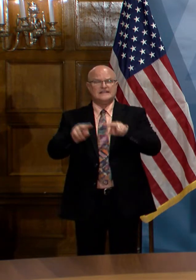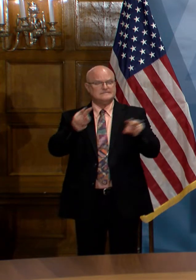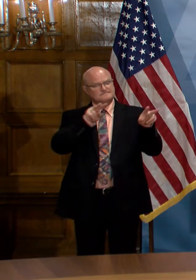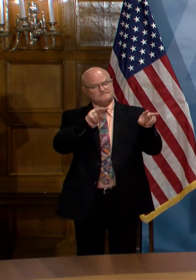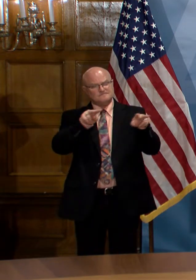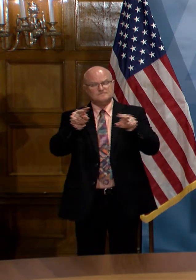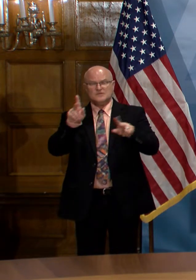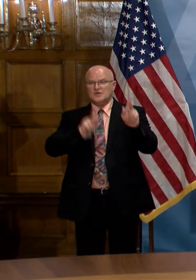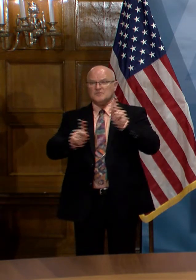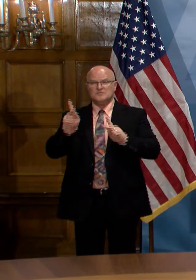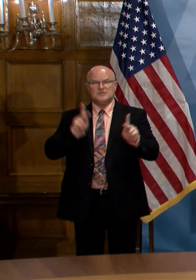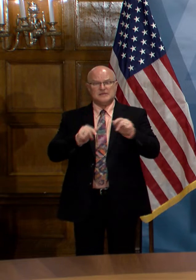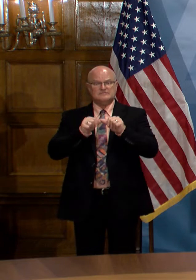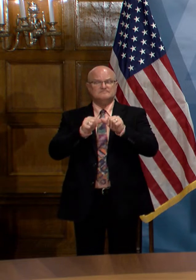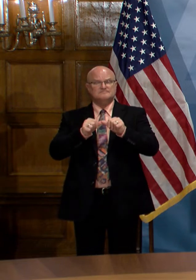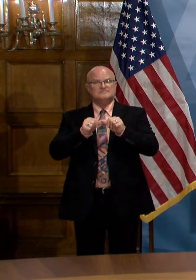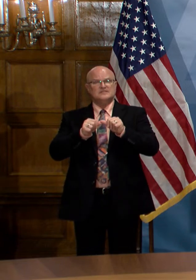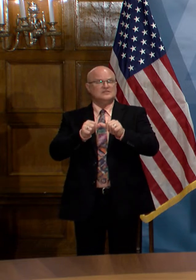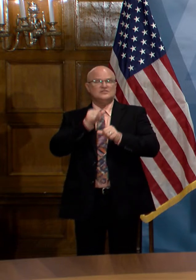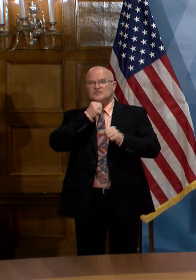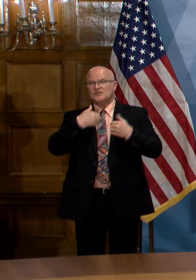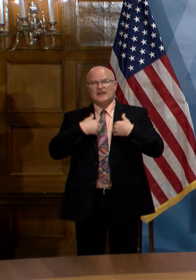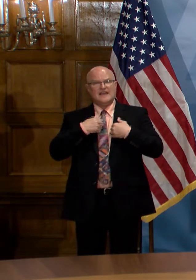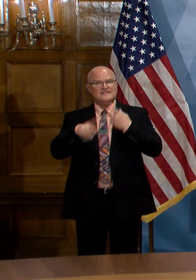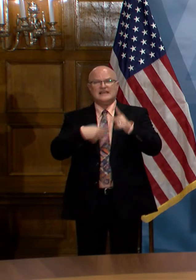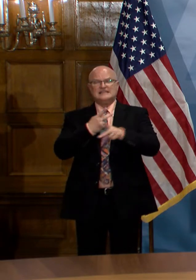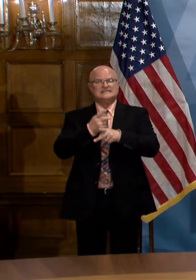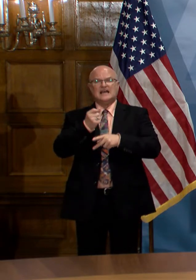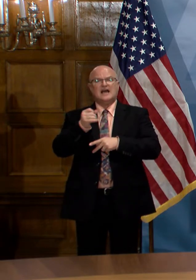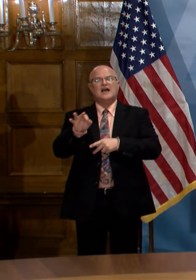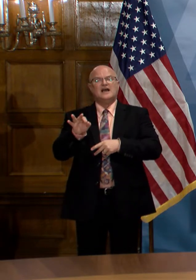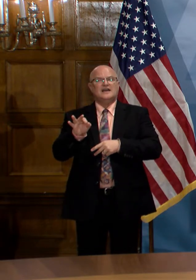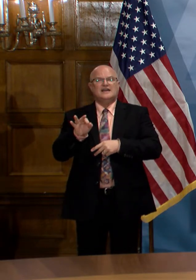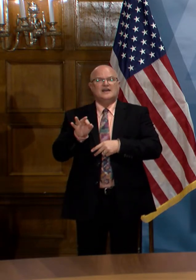surveilling a group of individuals continuously, you don't have that type of